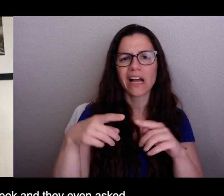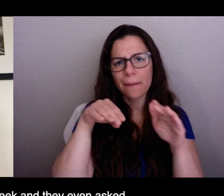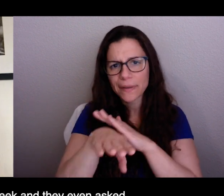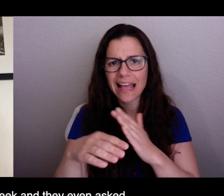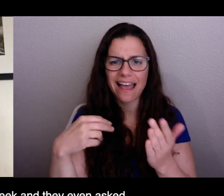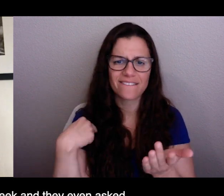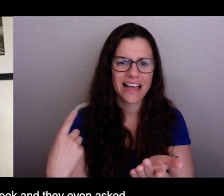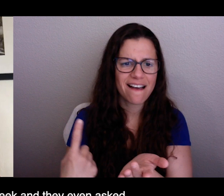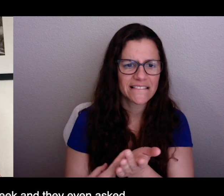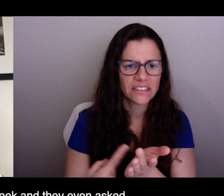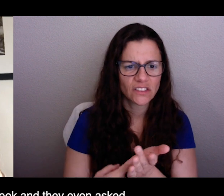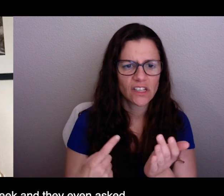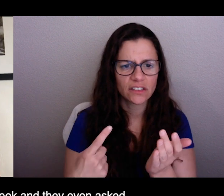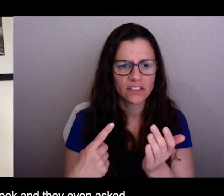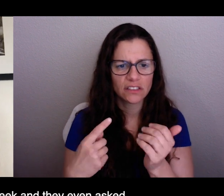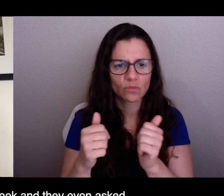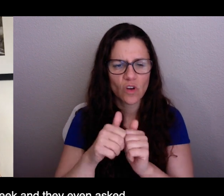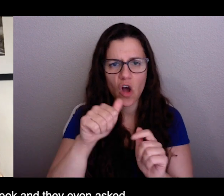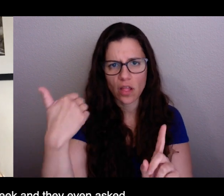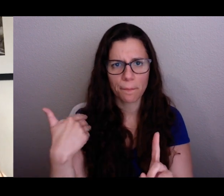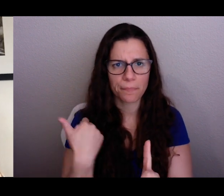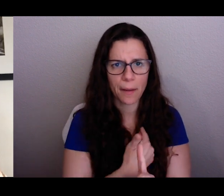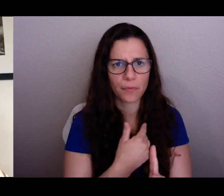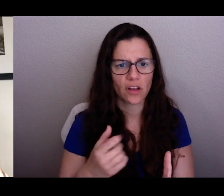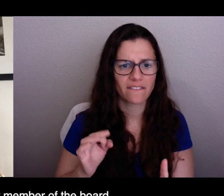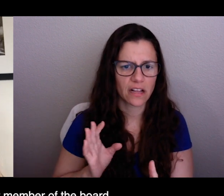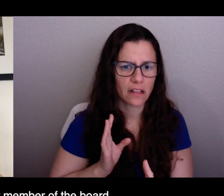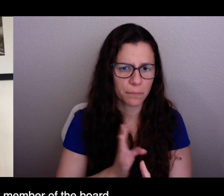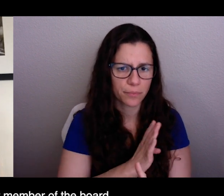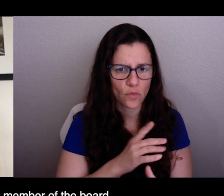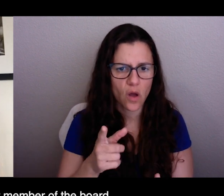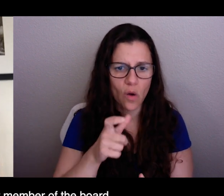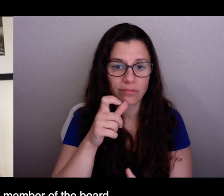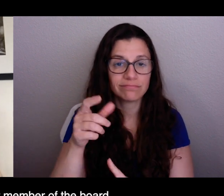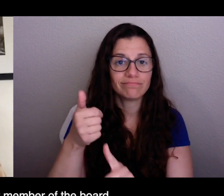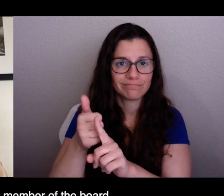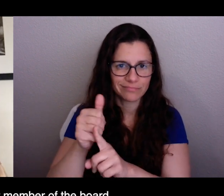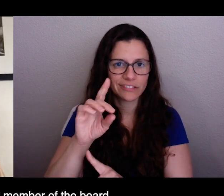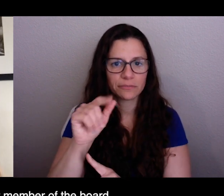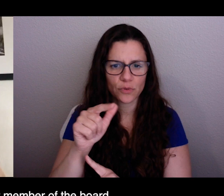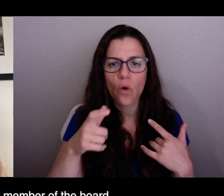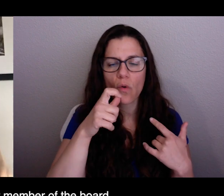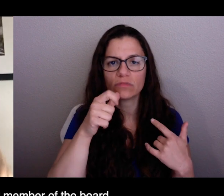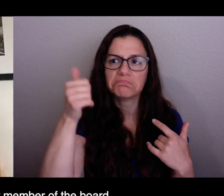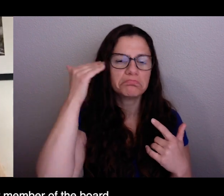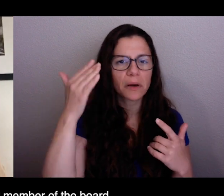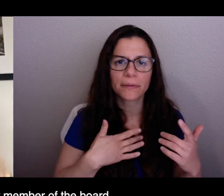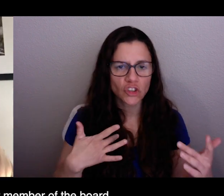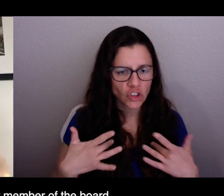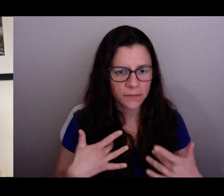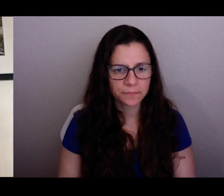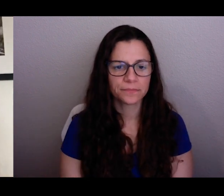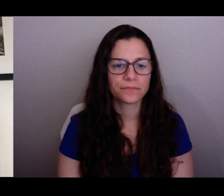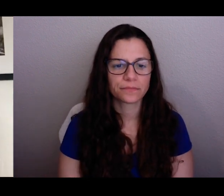they even asked me to come in and have a conversation with another member of the board who was disabled, who did